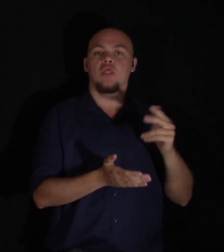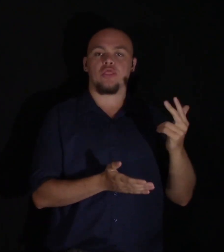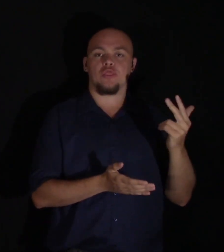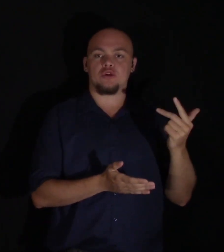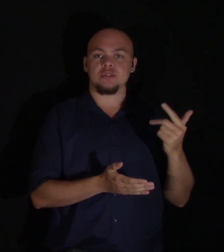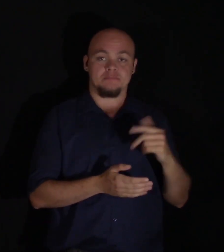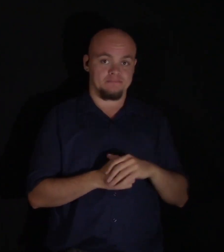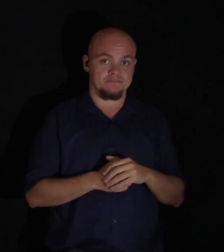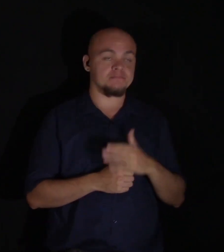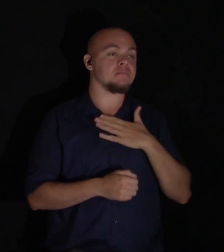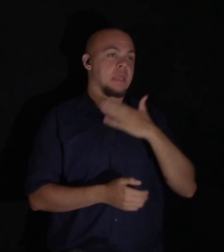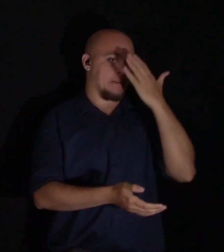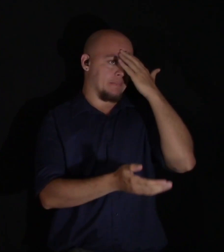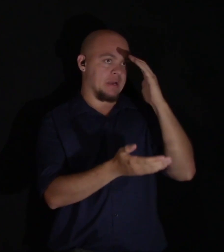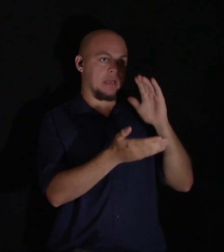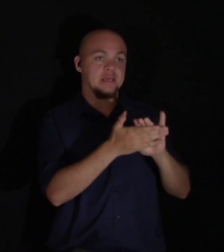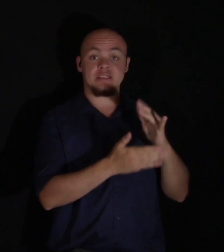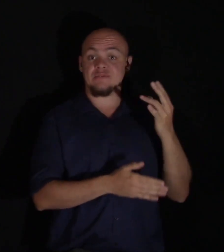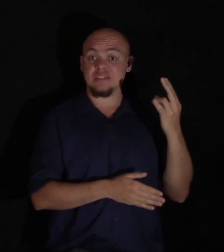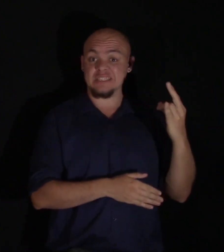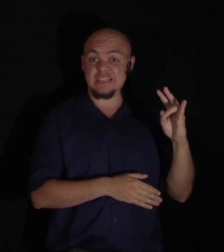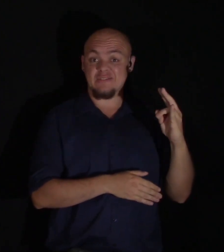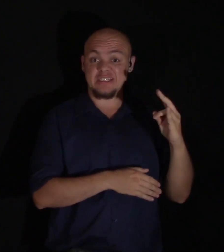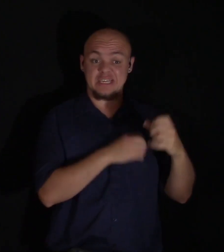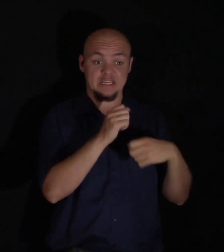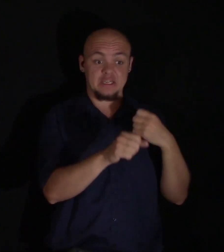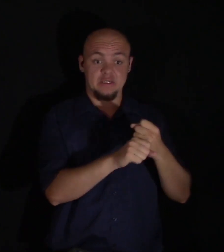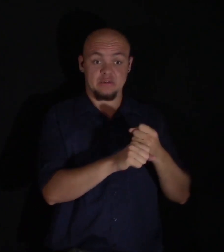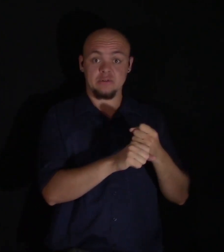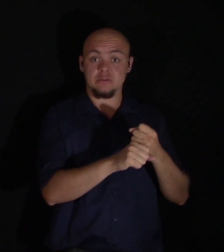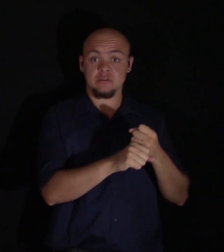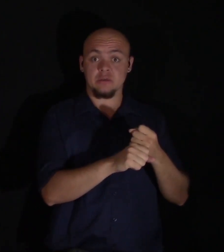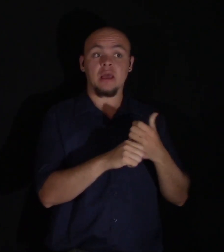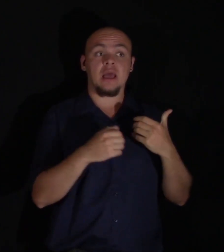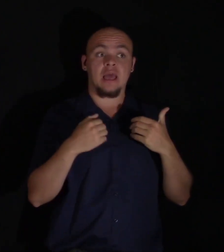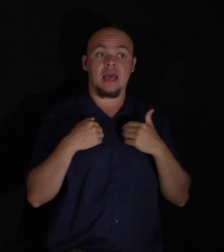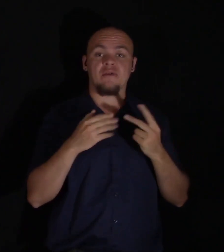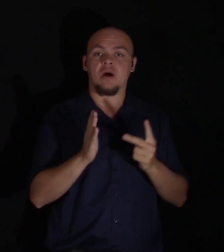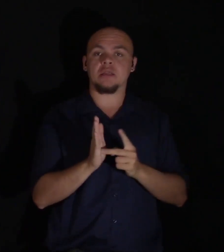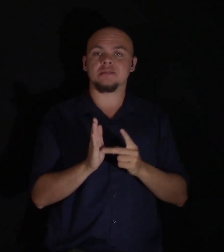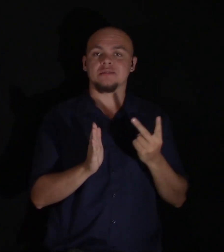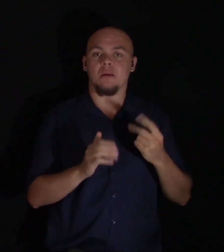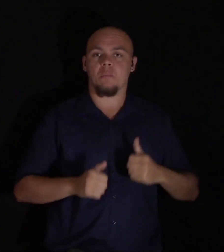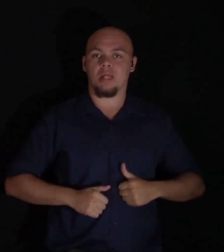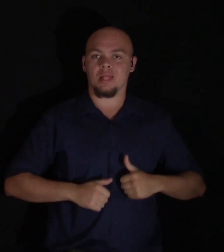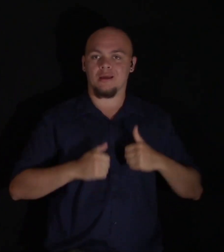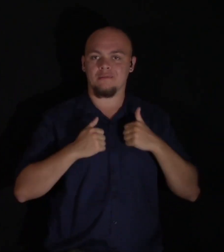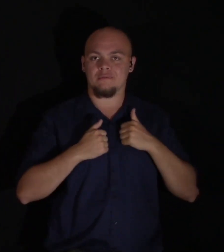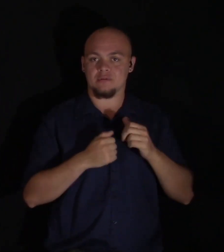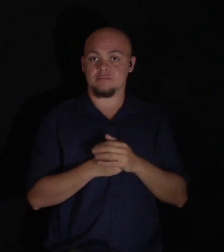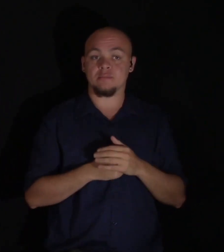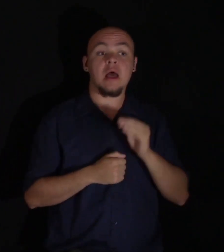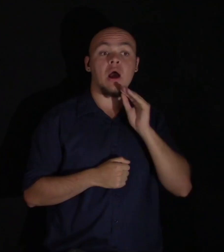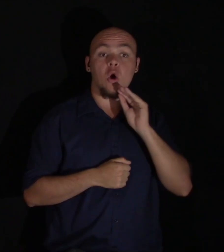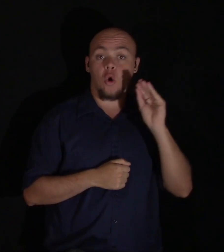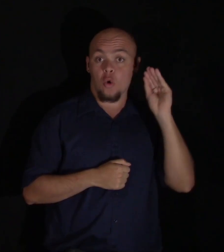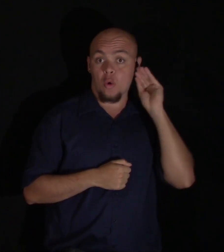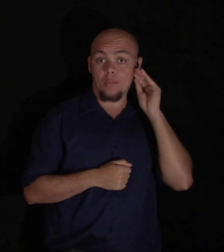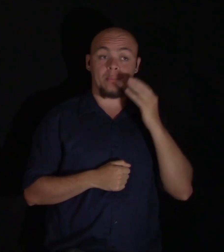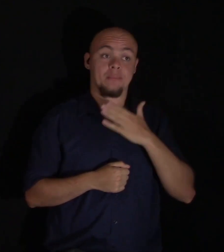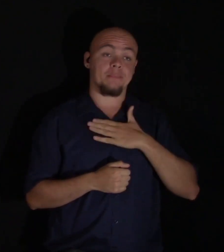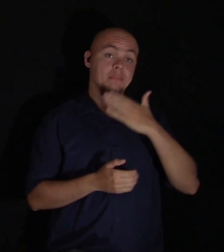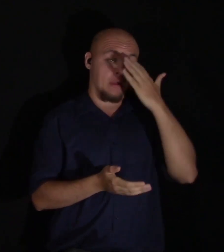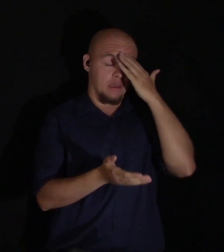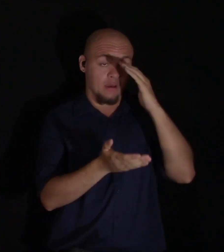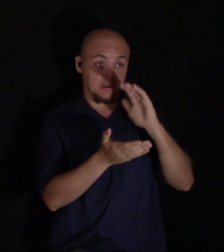when I discovered my husband of 17 years was living a double life. At home, he was my